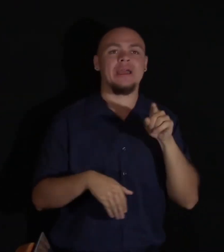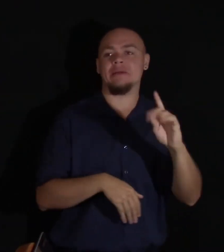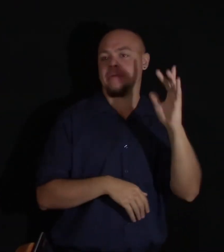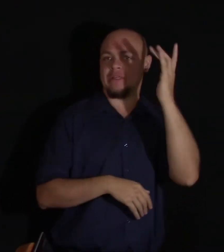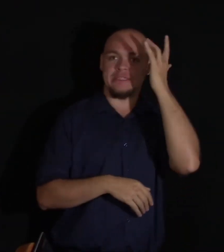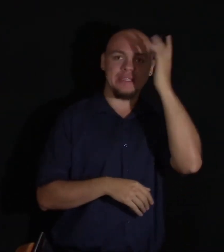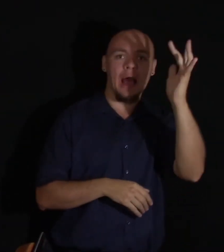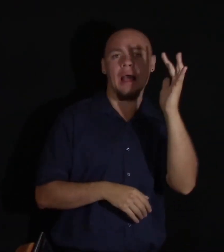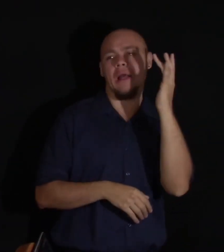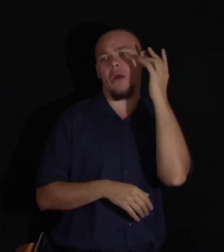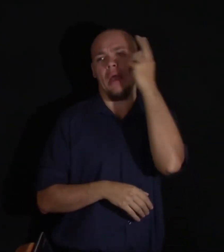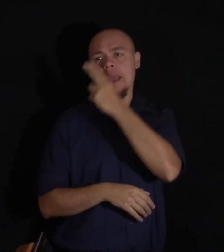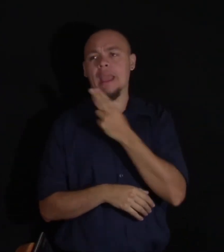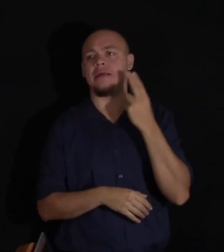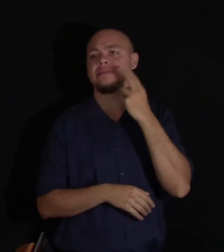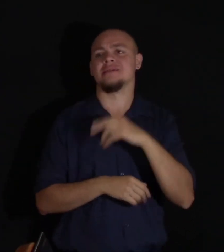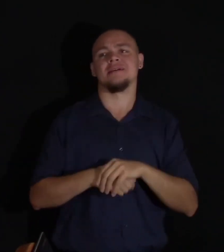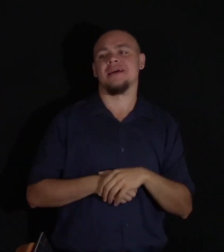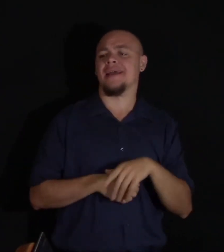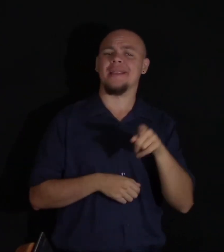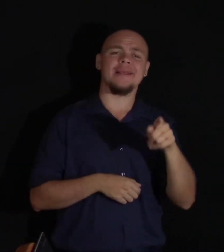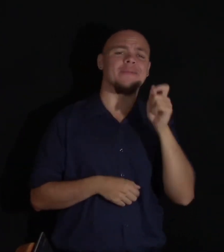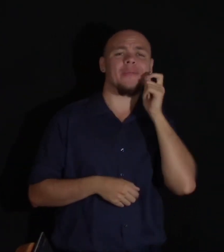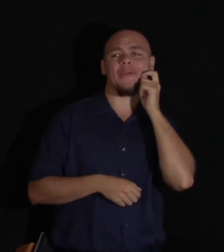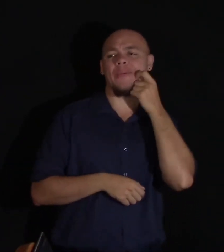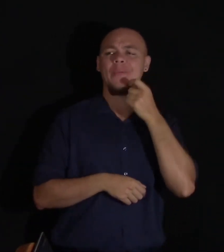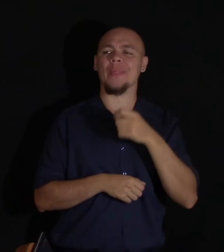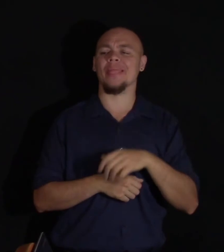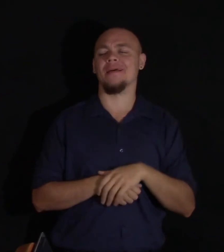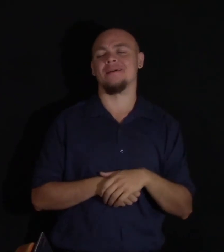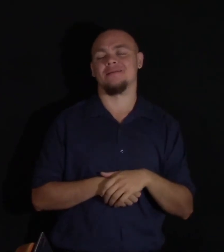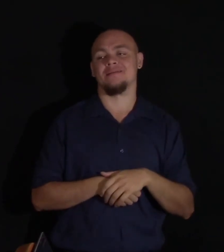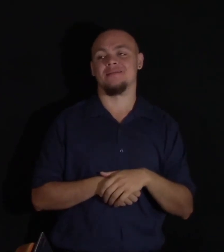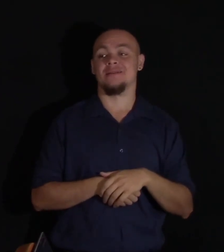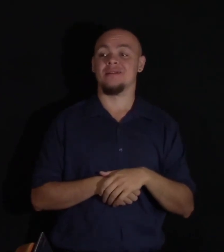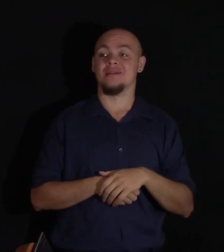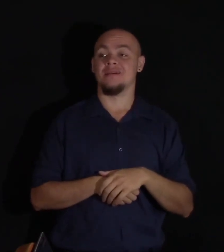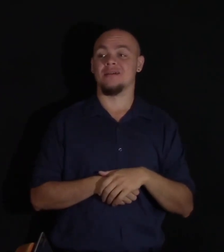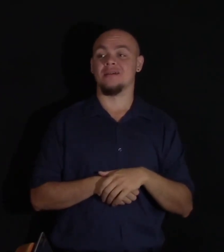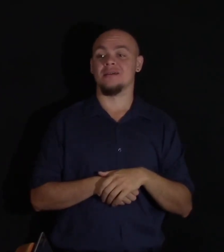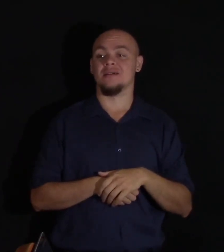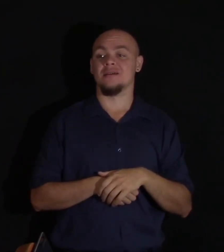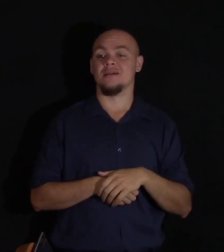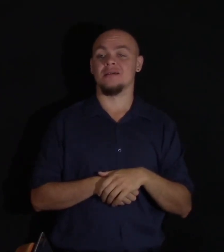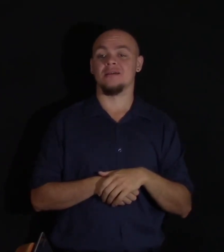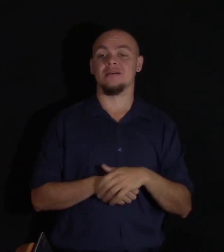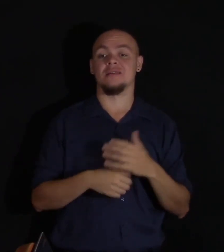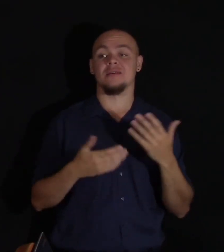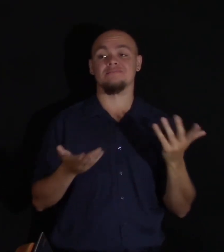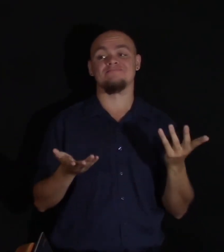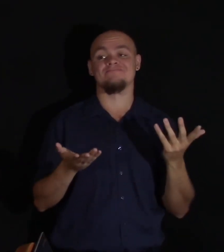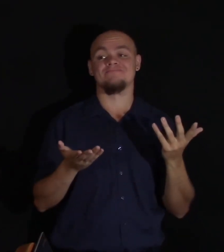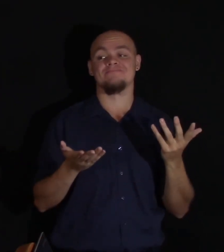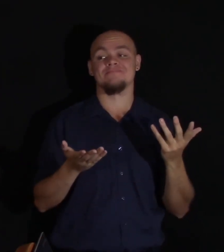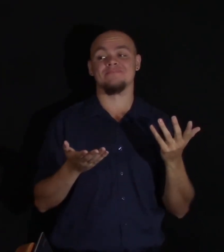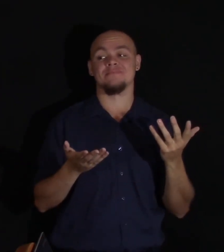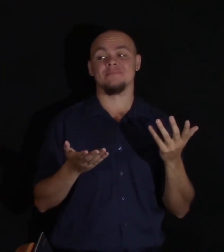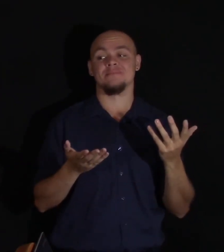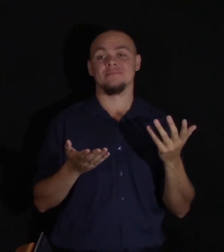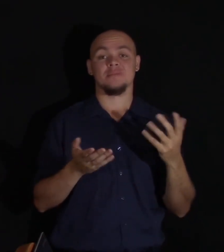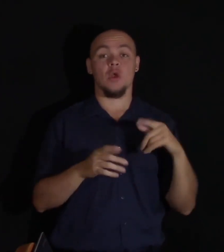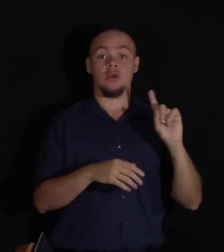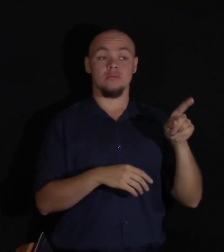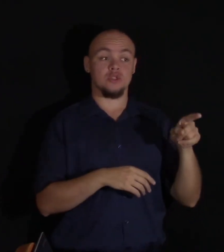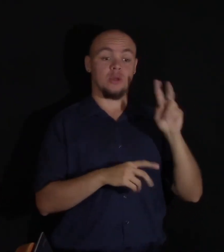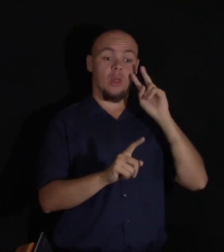so handsome and so cool. Only positive aspects, not any negative